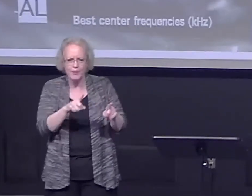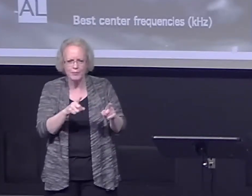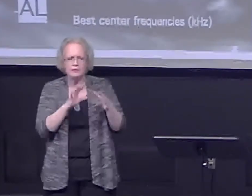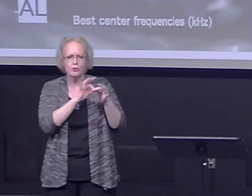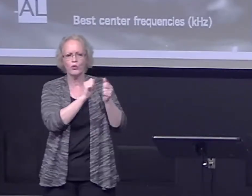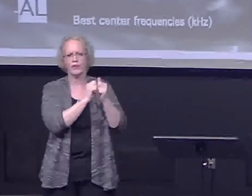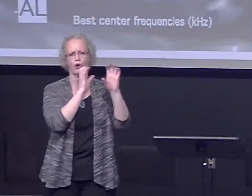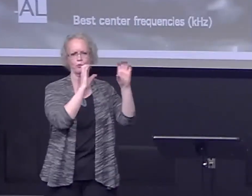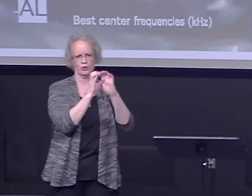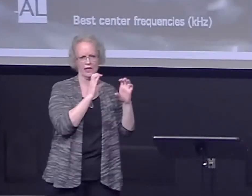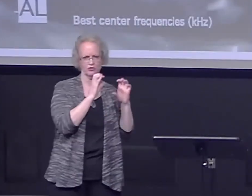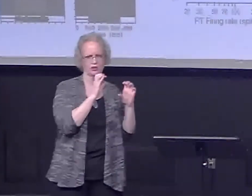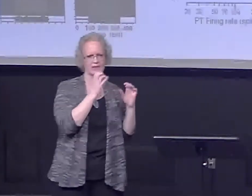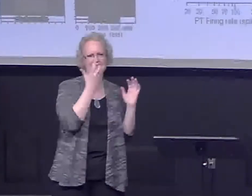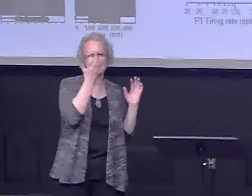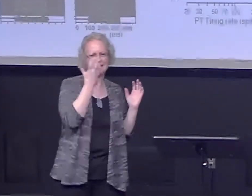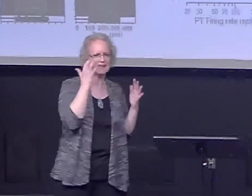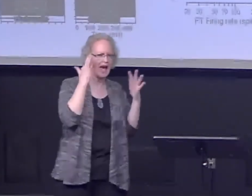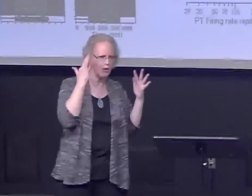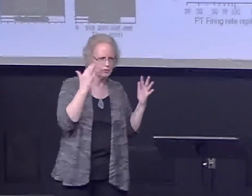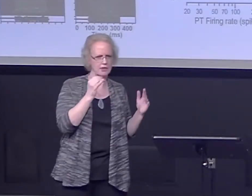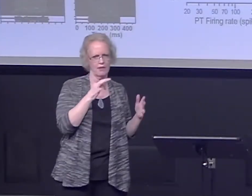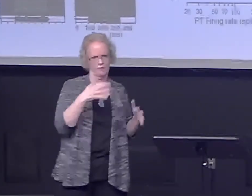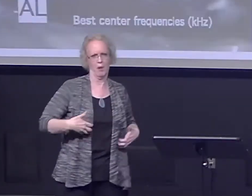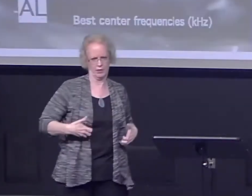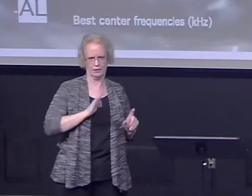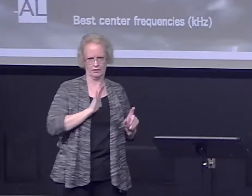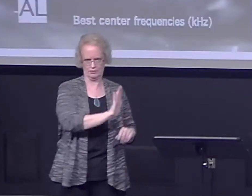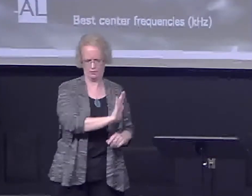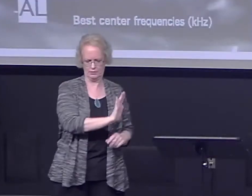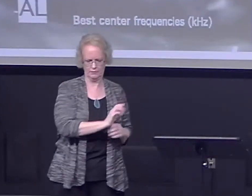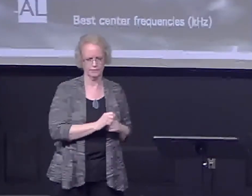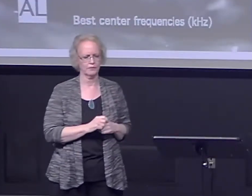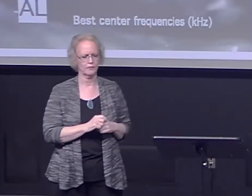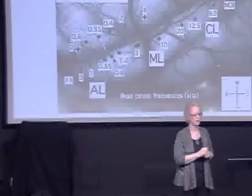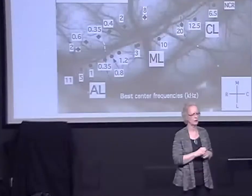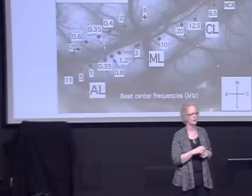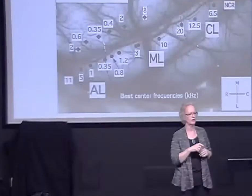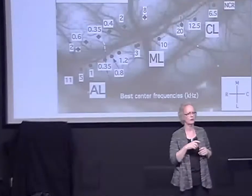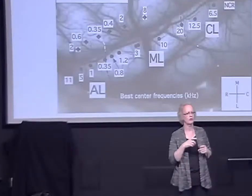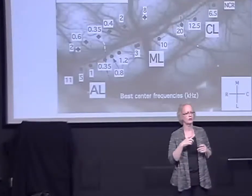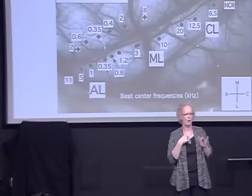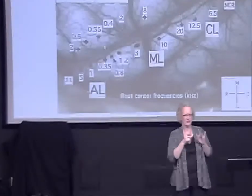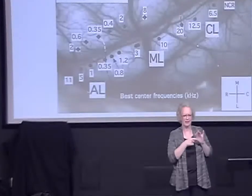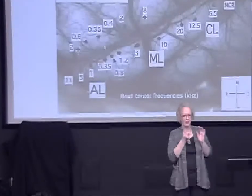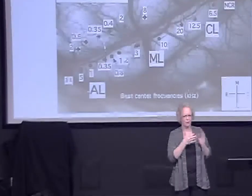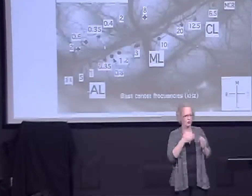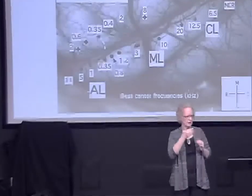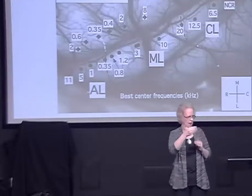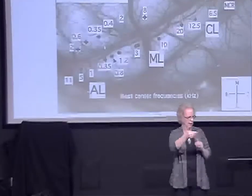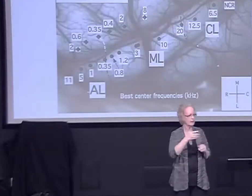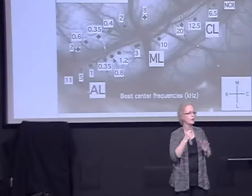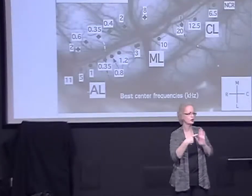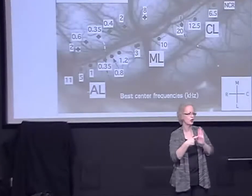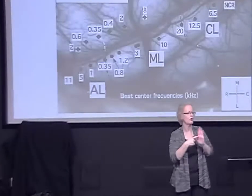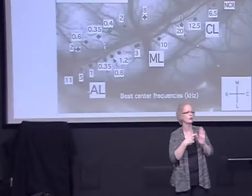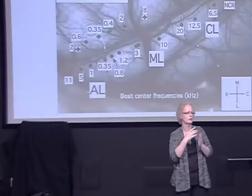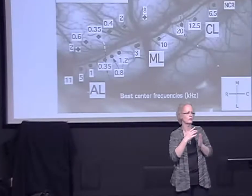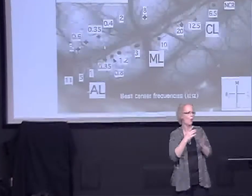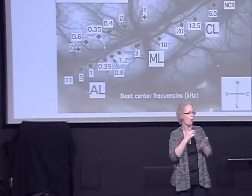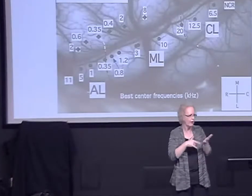want to maybe skip ahead a little bit. No, well, maybe not. I'll show you examples of these communication sounds in a minute.